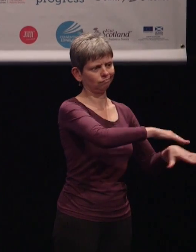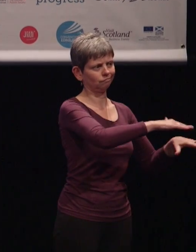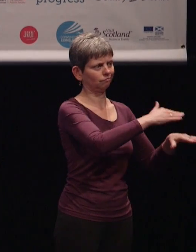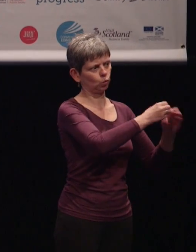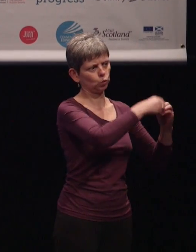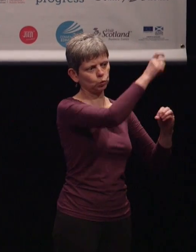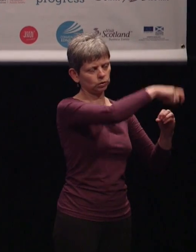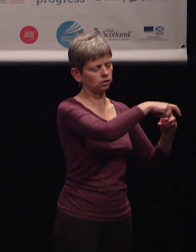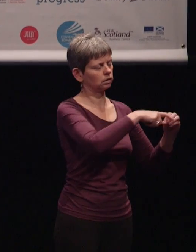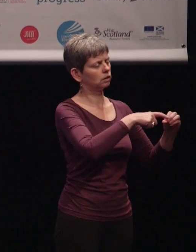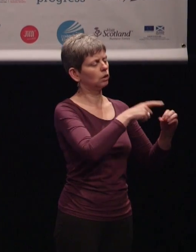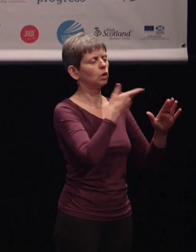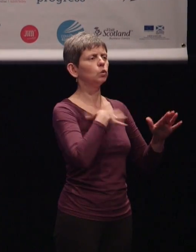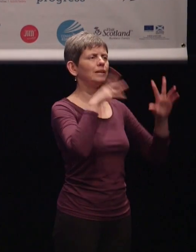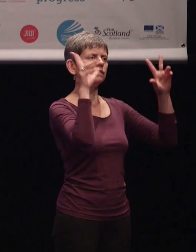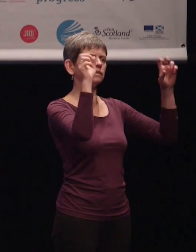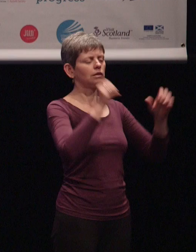setting.